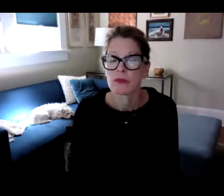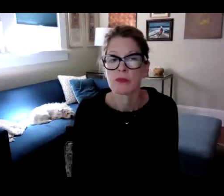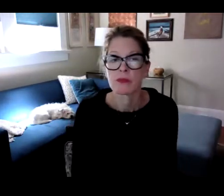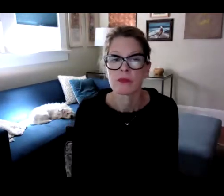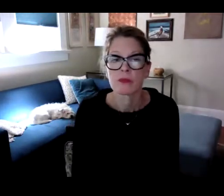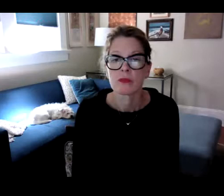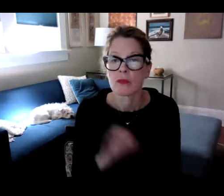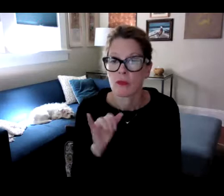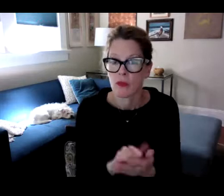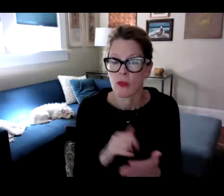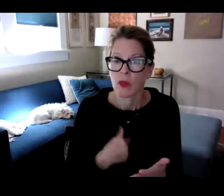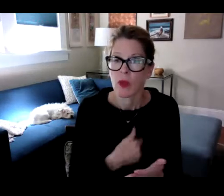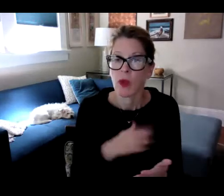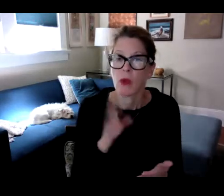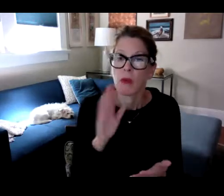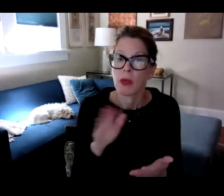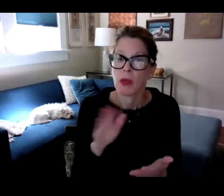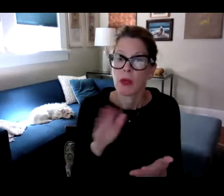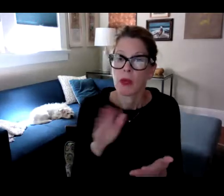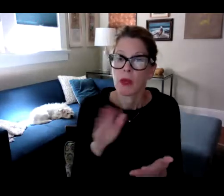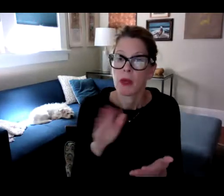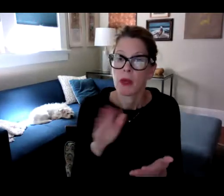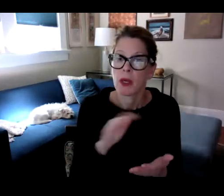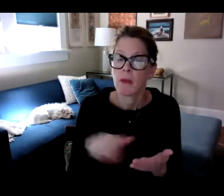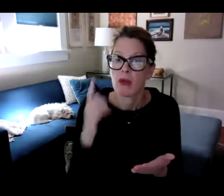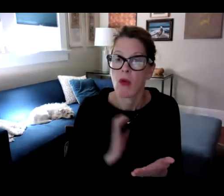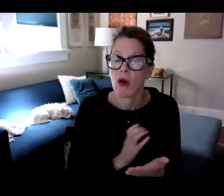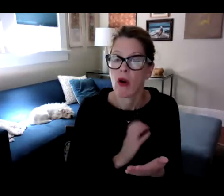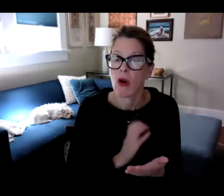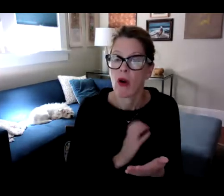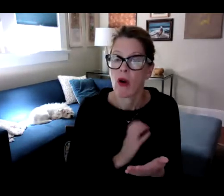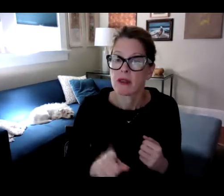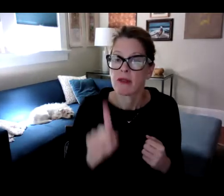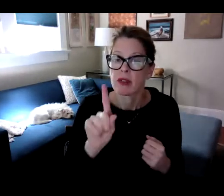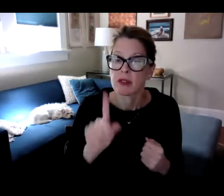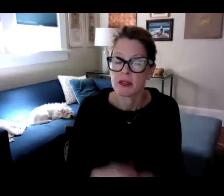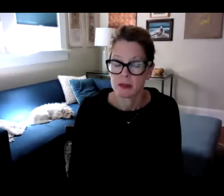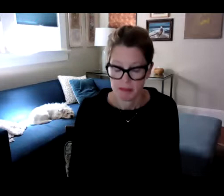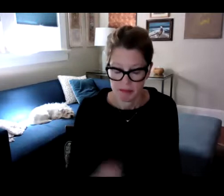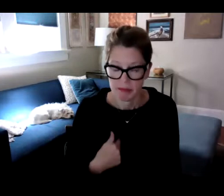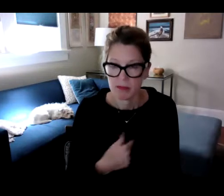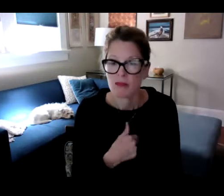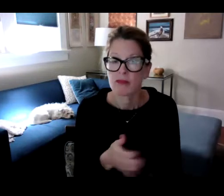That we may be pardoned and forgiven for our sins and offenses, we entreat you, O Lord.